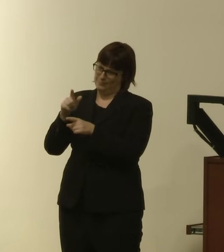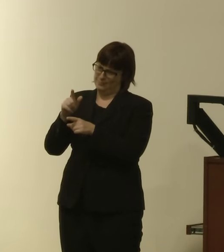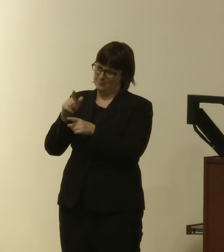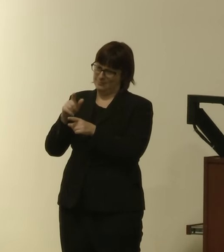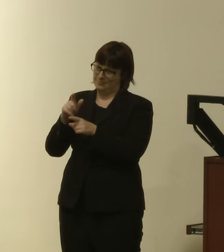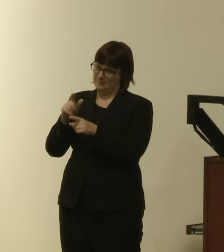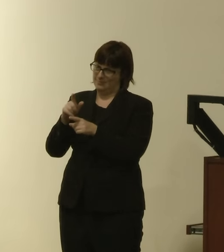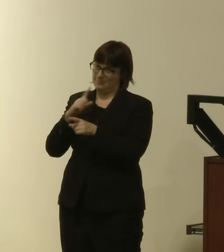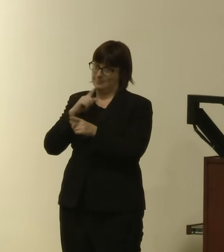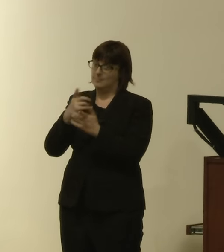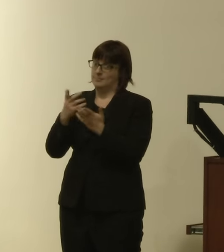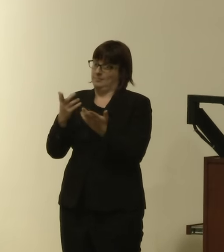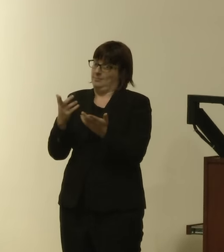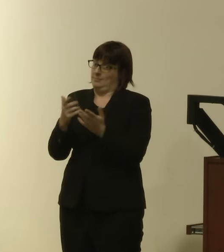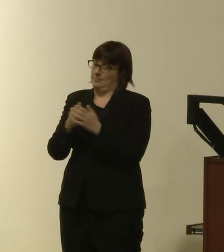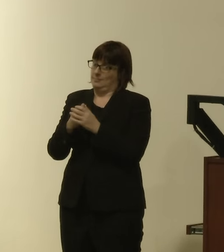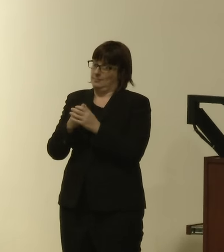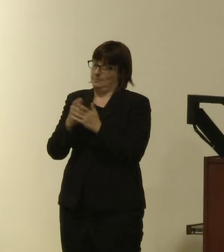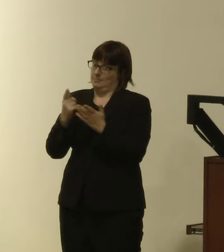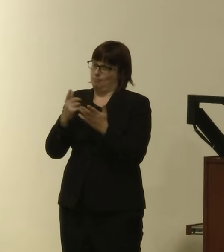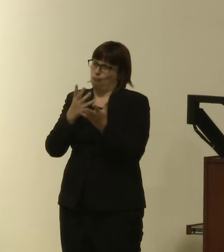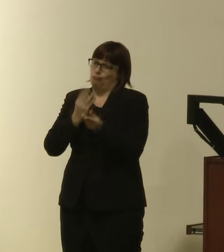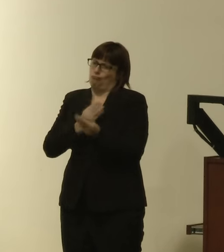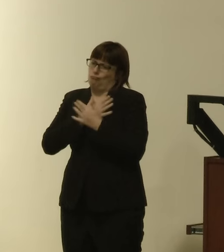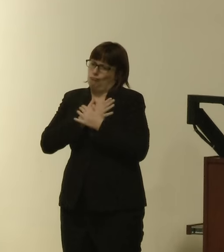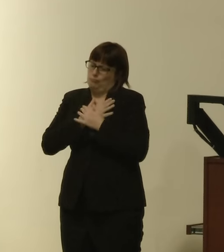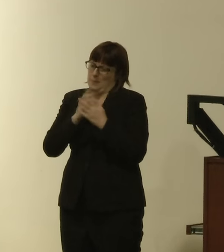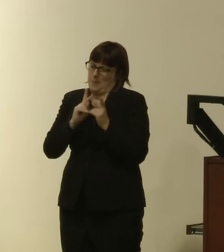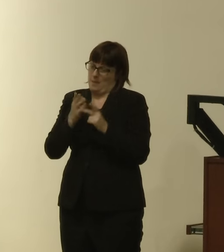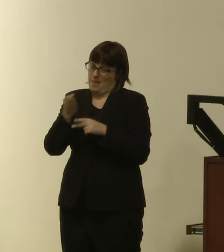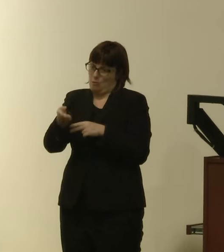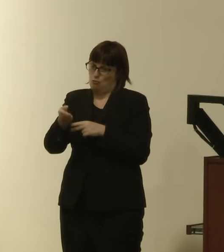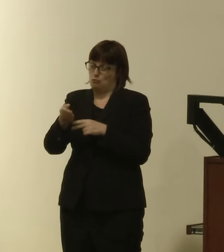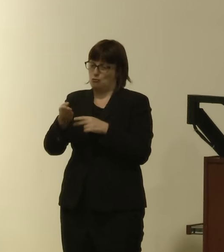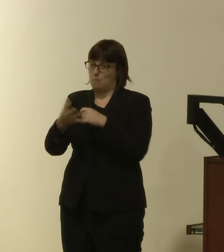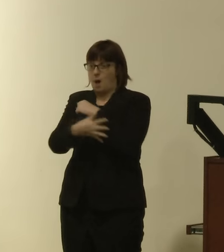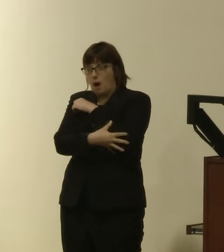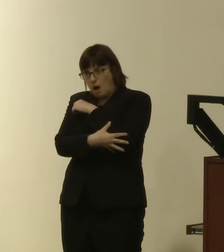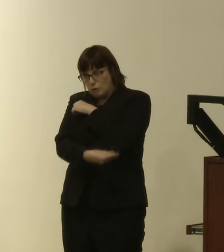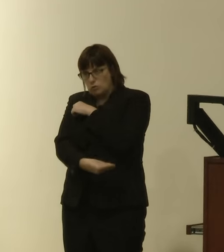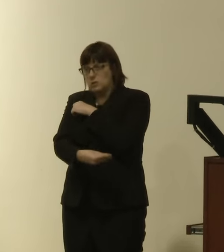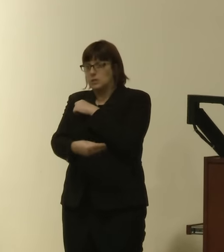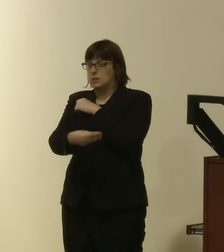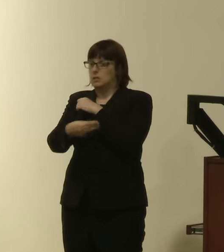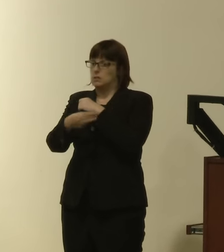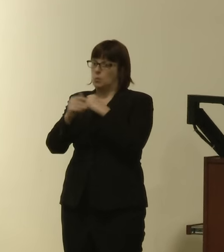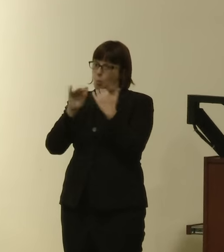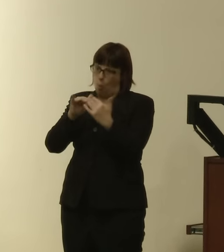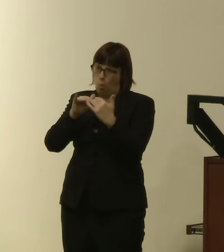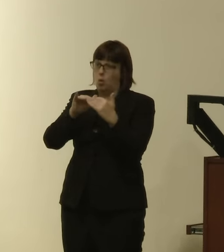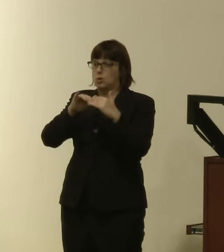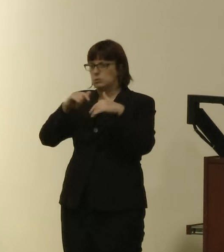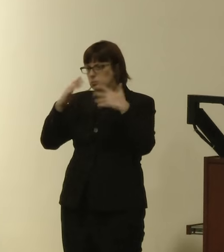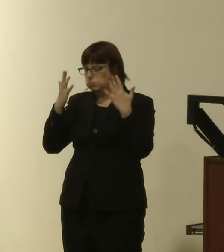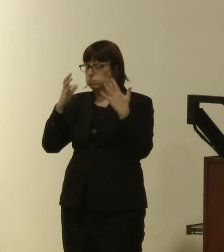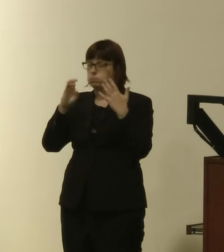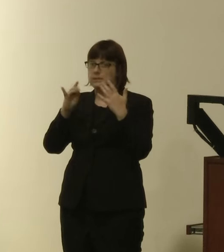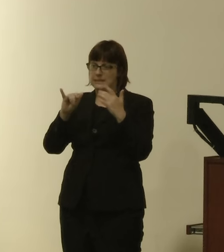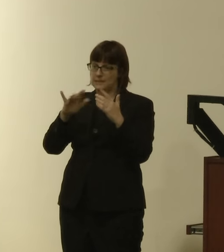It's a remarkably gentle people there in spite of all the poverty and war, right, the civil